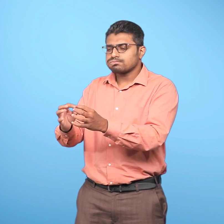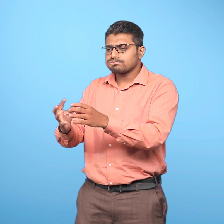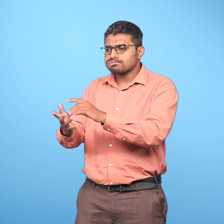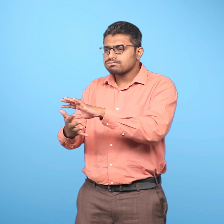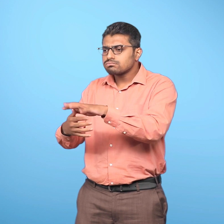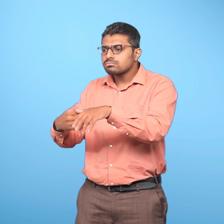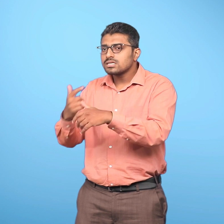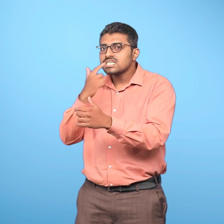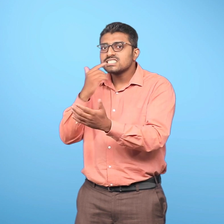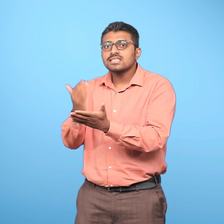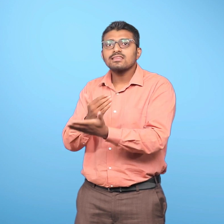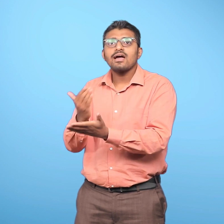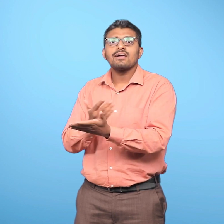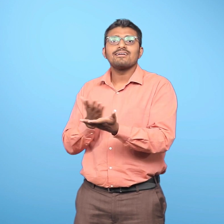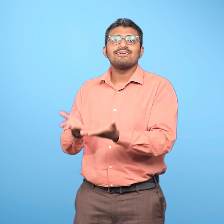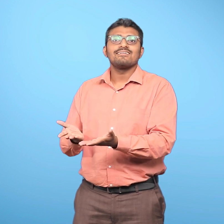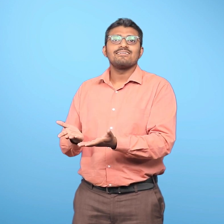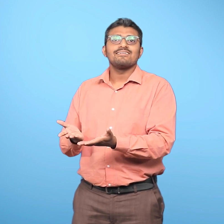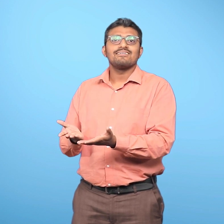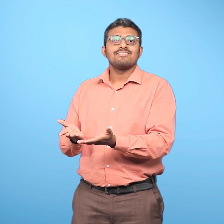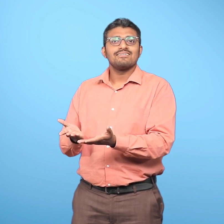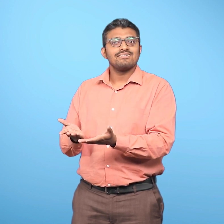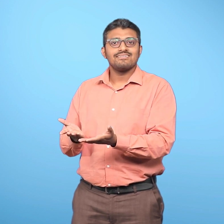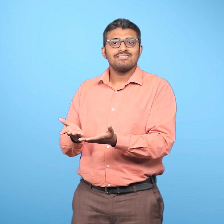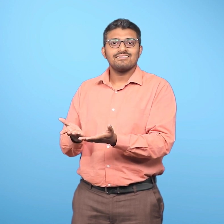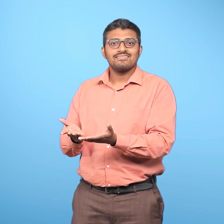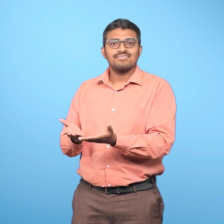few hours, the milk changes into curd.